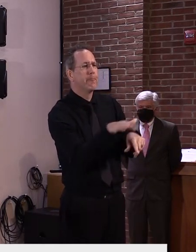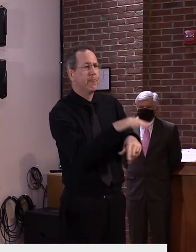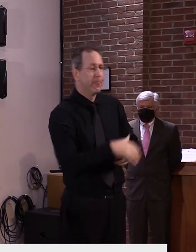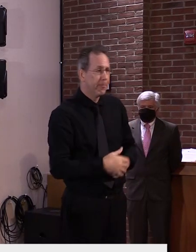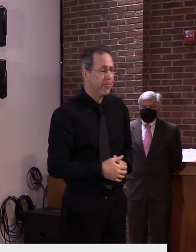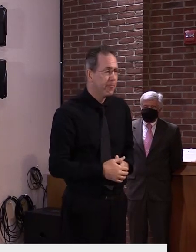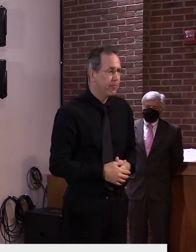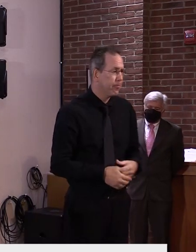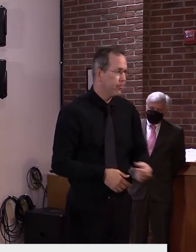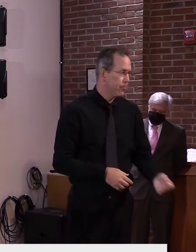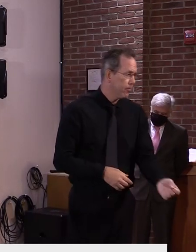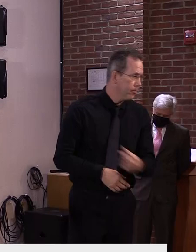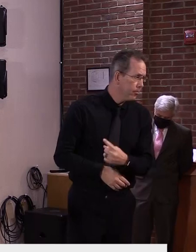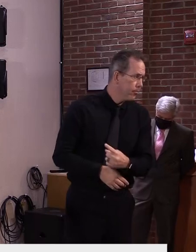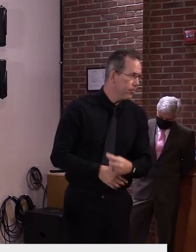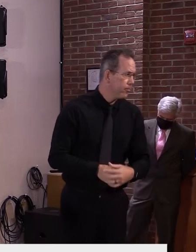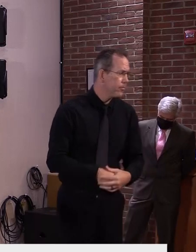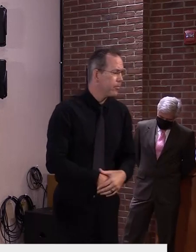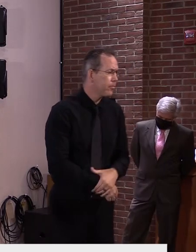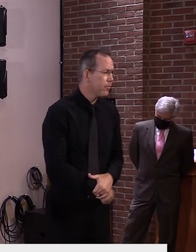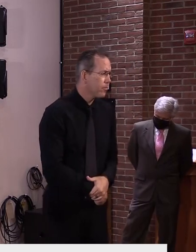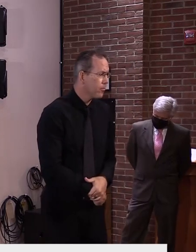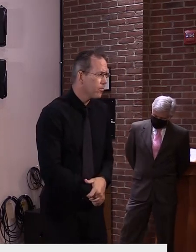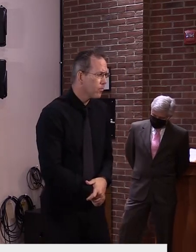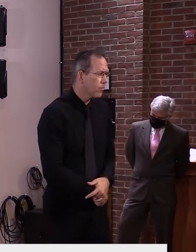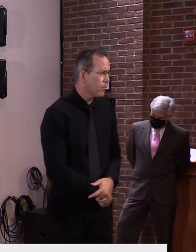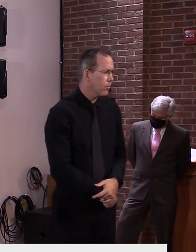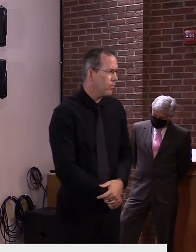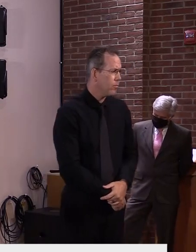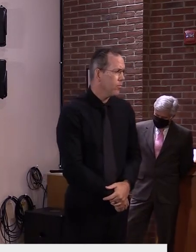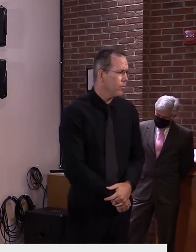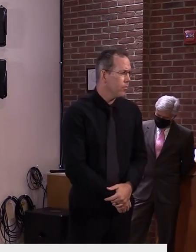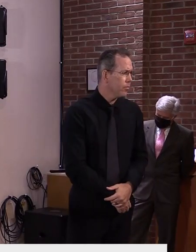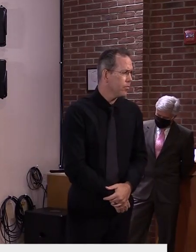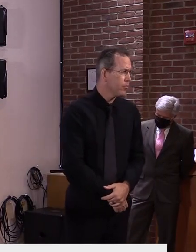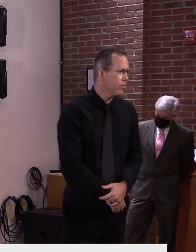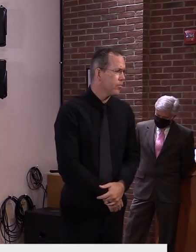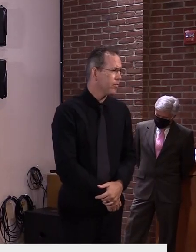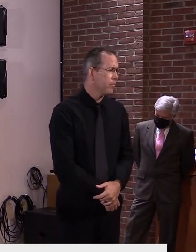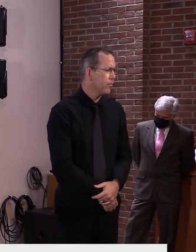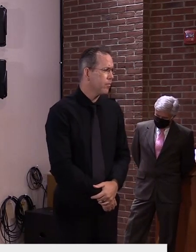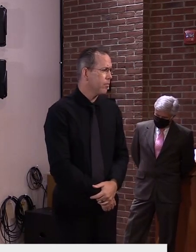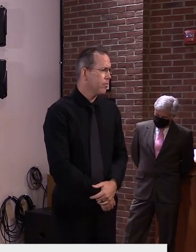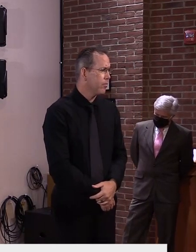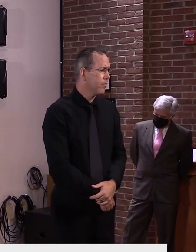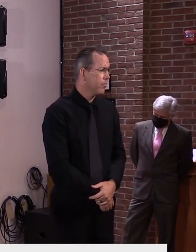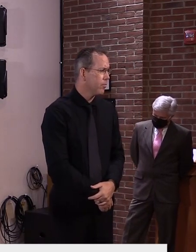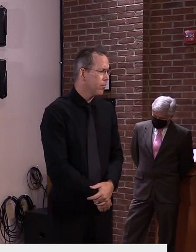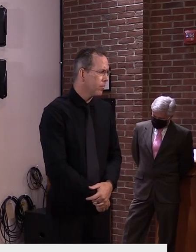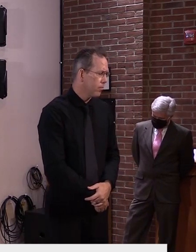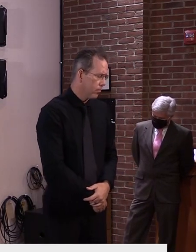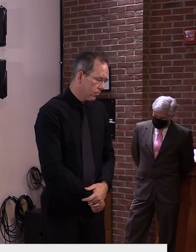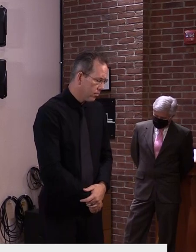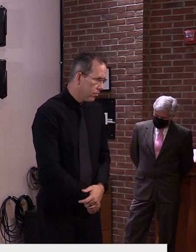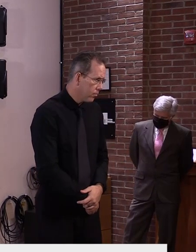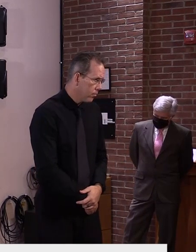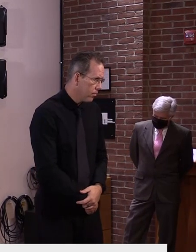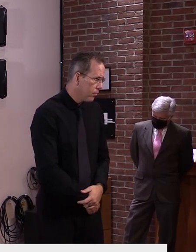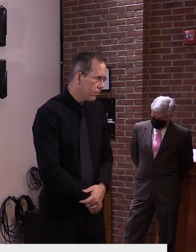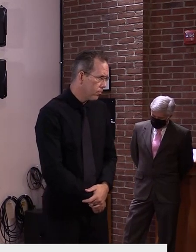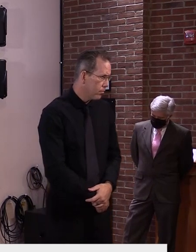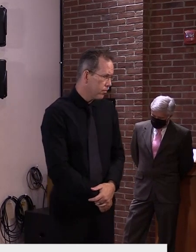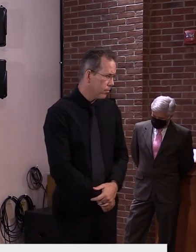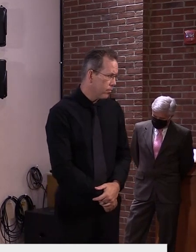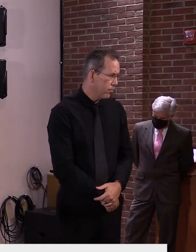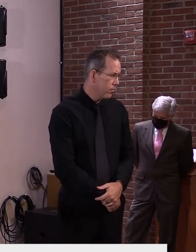had asked about if the virus is so prevalent and we're worried about, you know, the droplets,